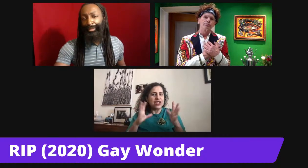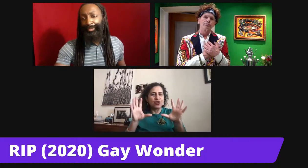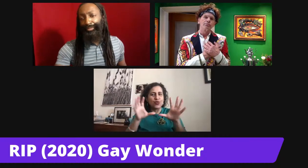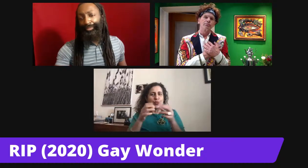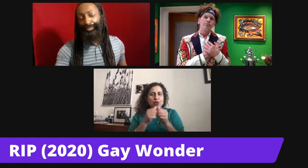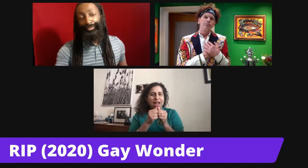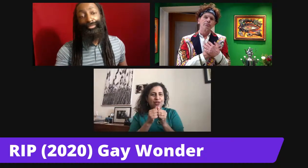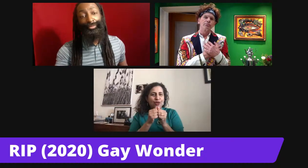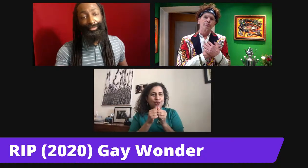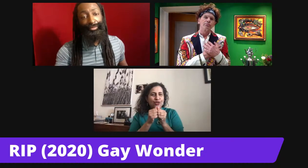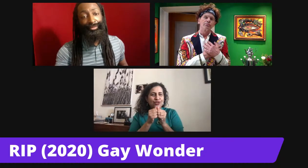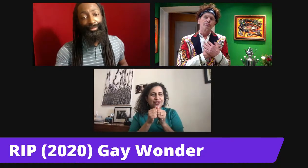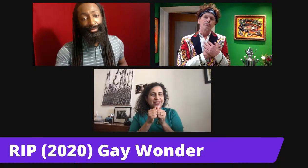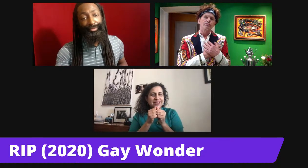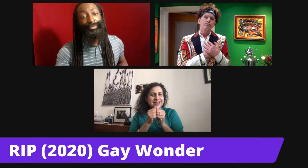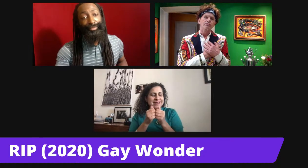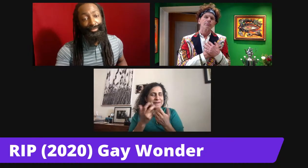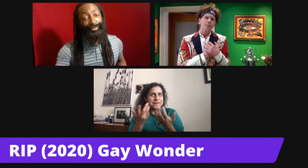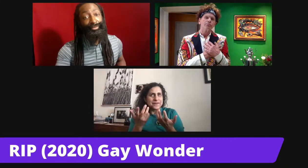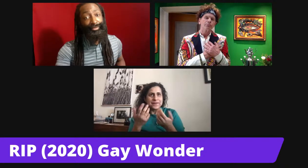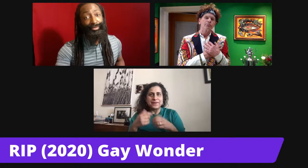saying, yes, yeah, so many of us gathered together.